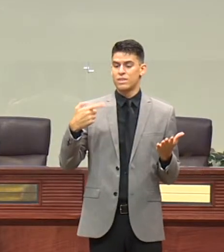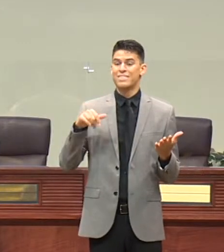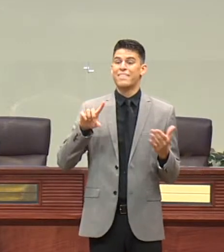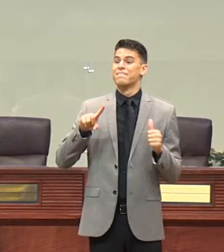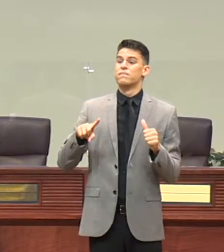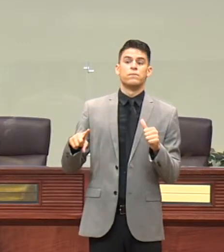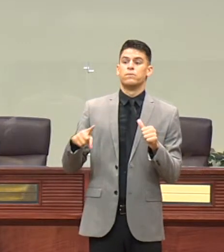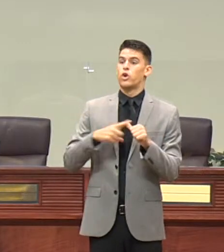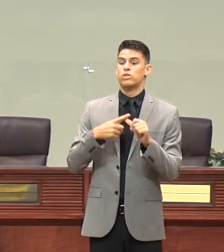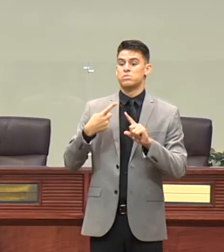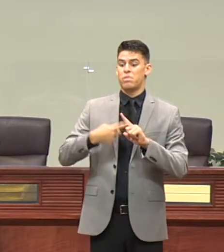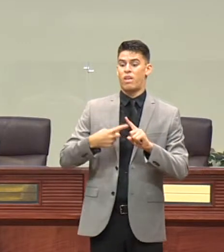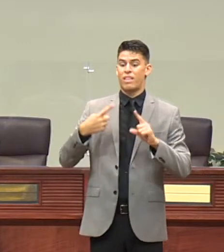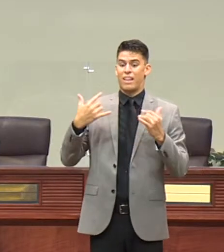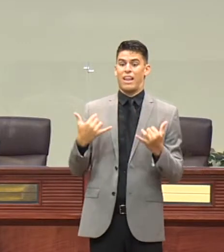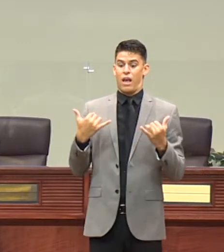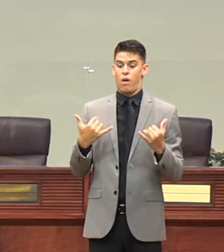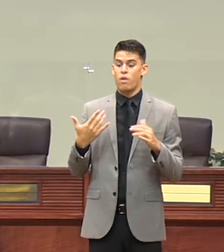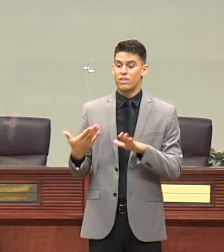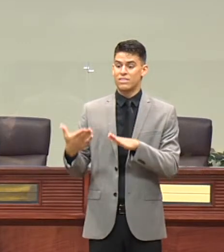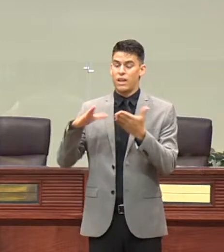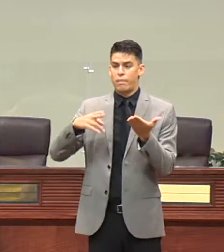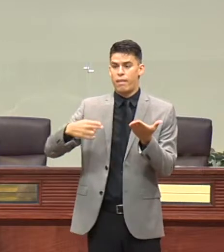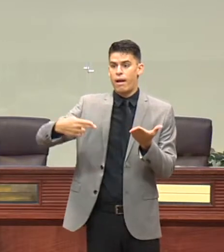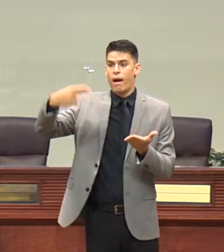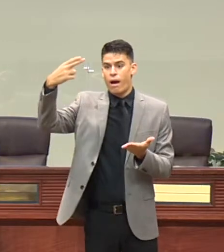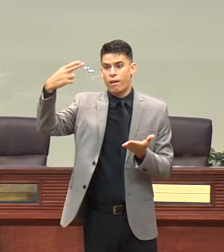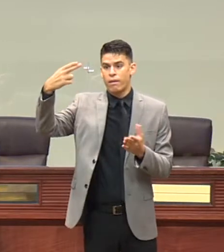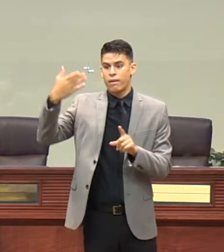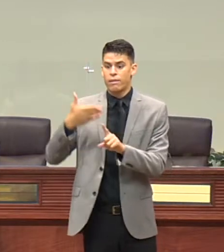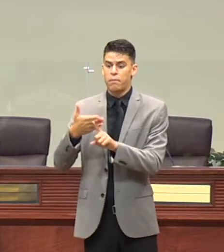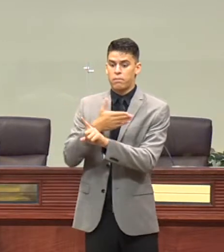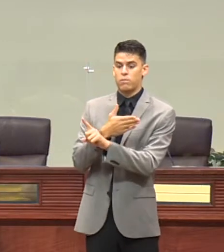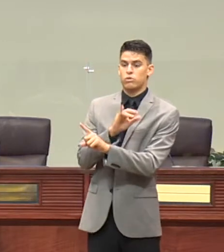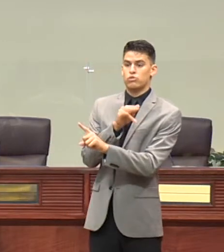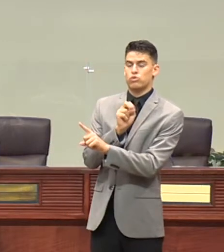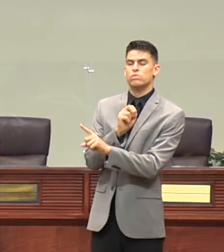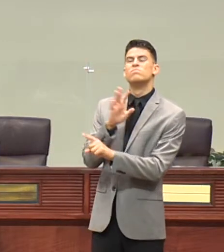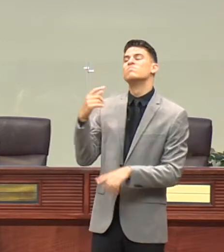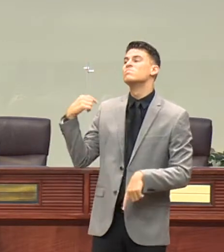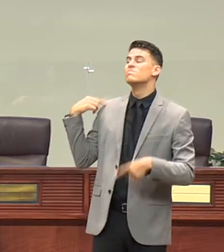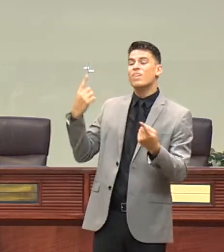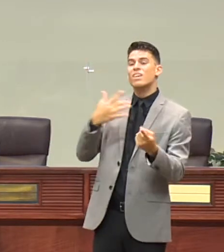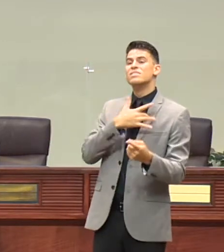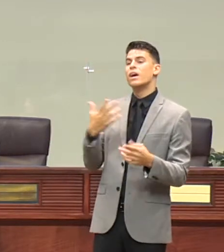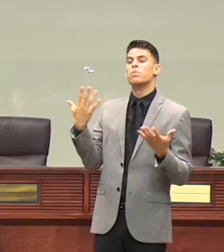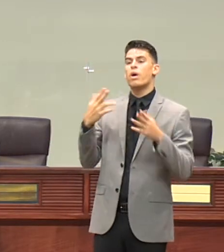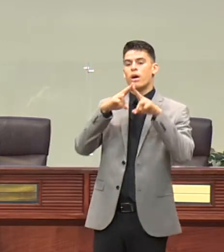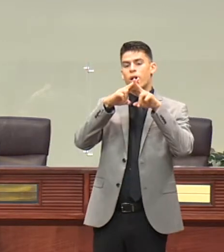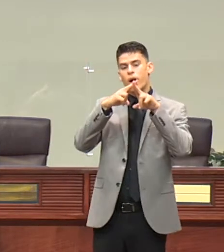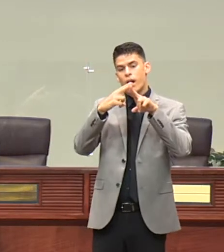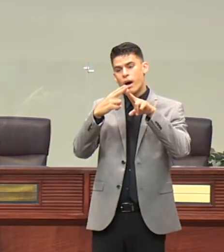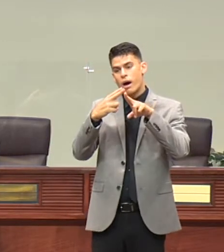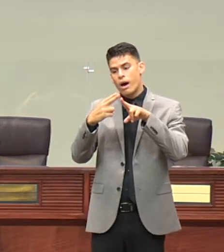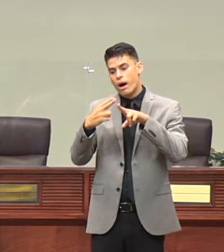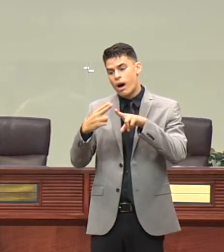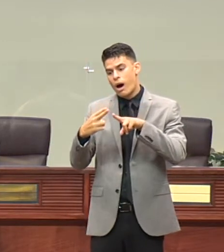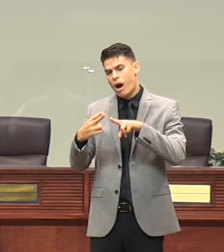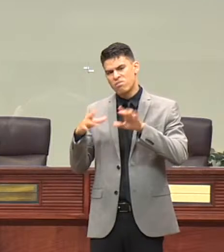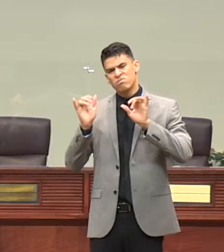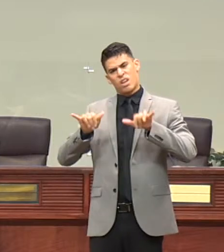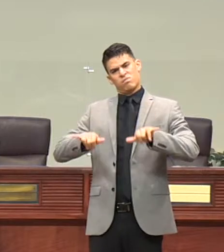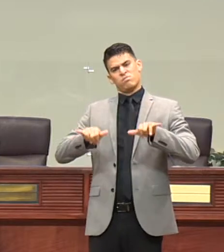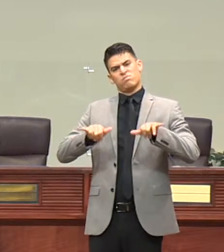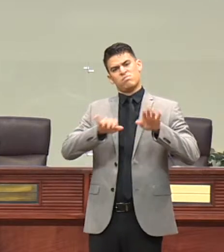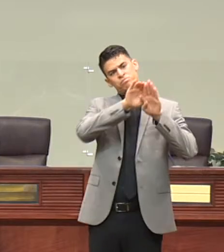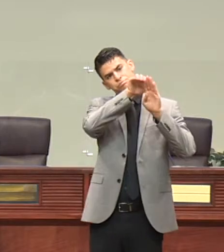that our death is higher than the prior month. It's only by 1. It's not much, and it could change up and down as the